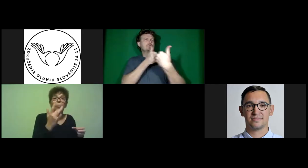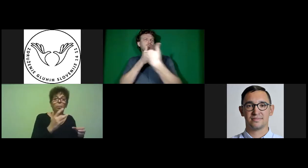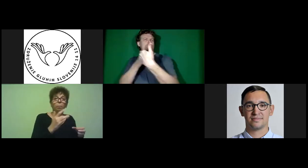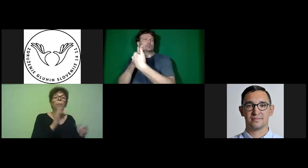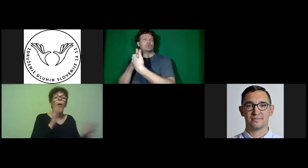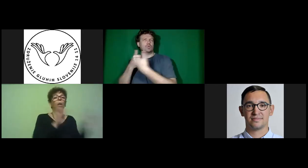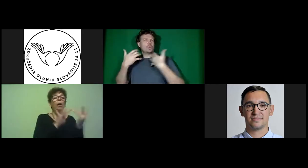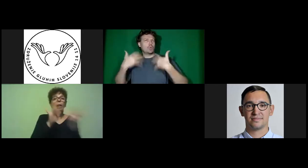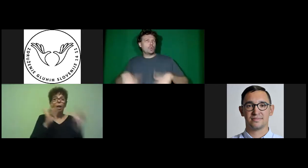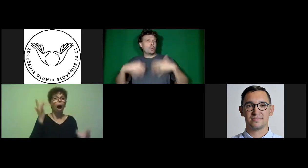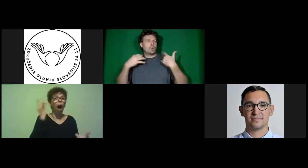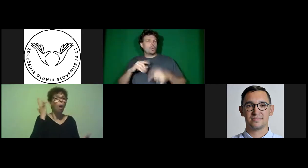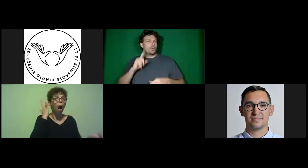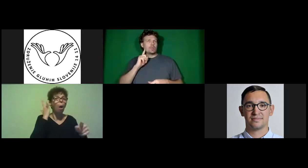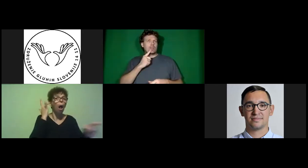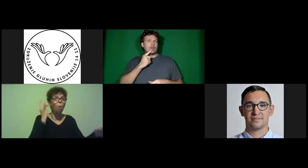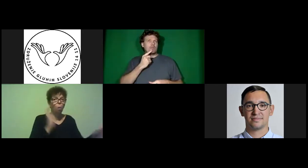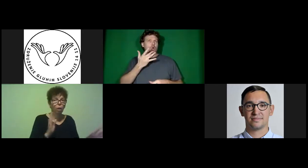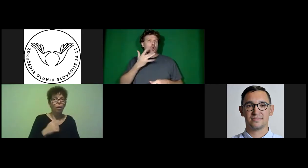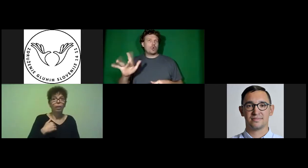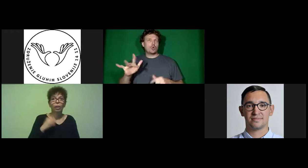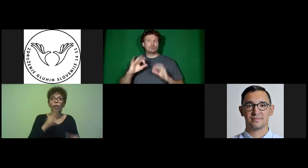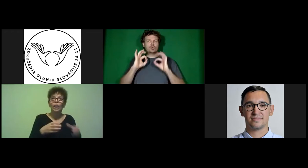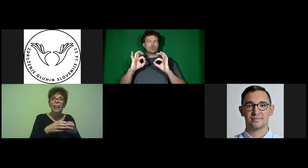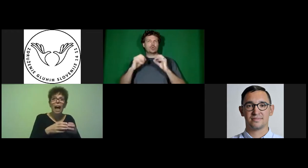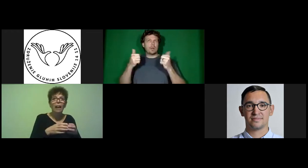And we played in the hearing competition, of course, with